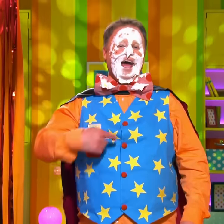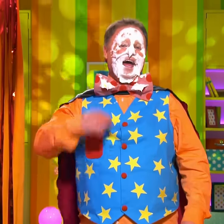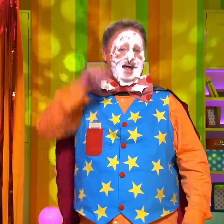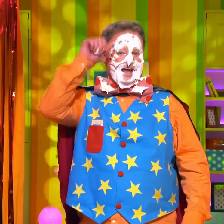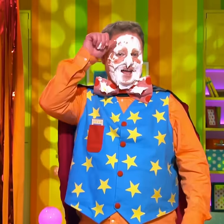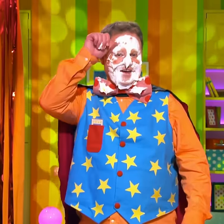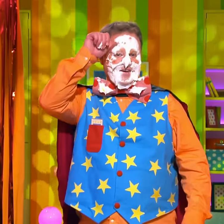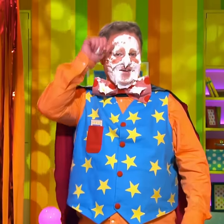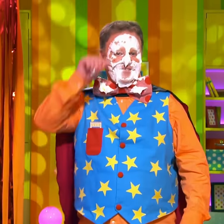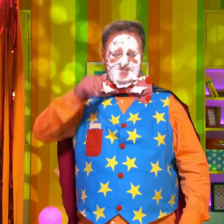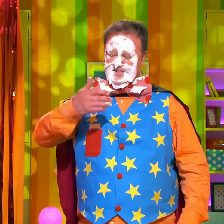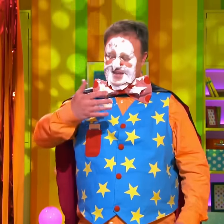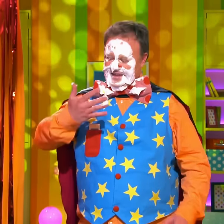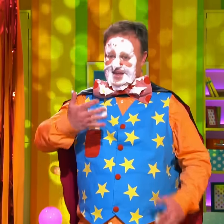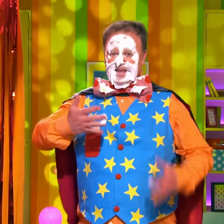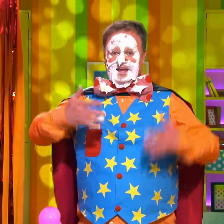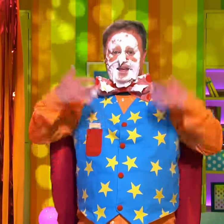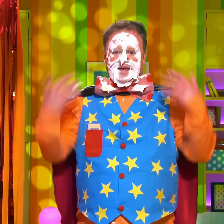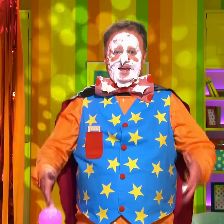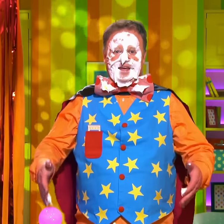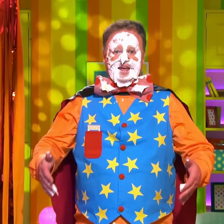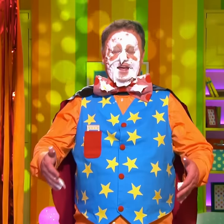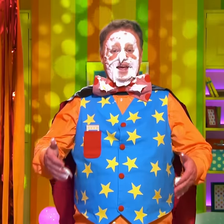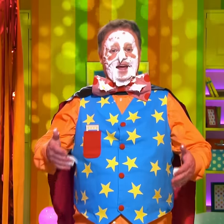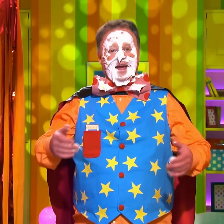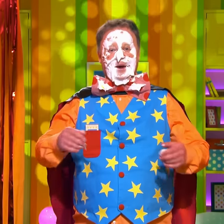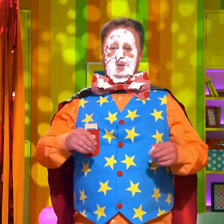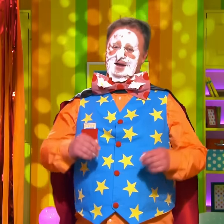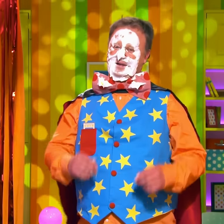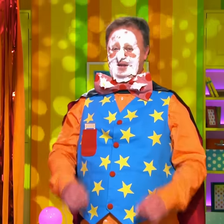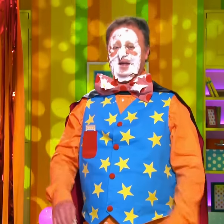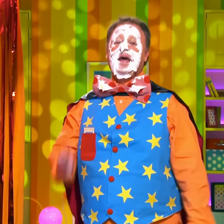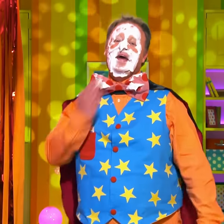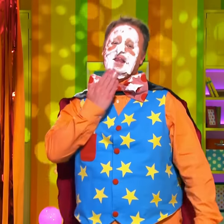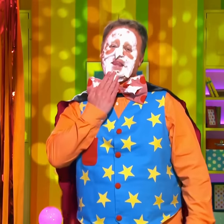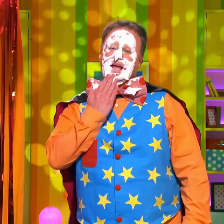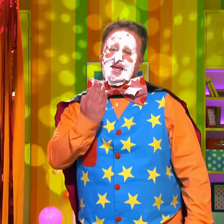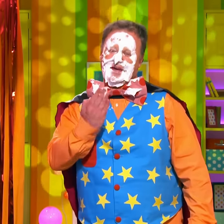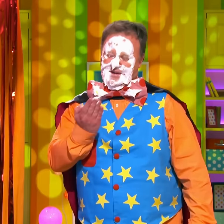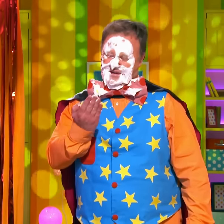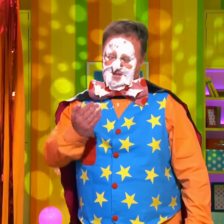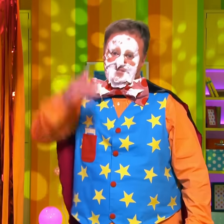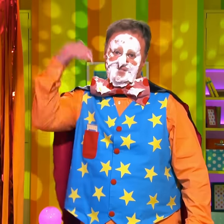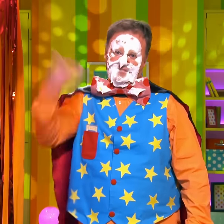Tumble. That was a brilliant magic show. Thank you. Before we